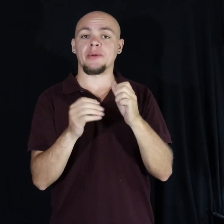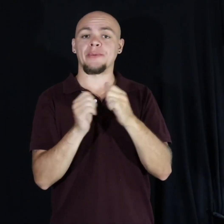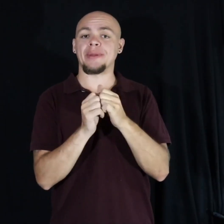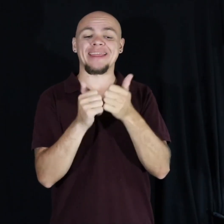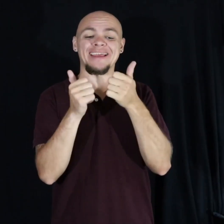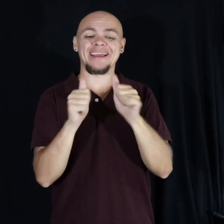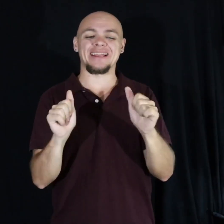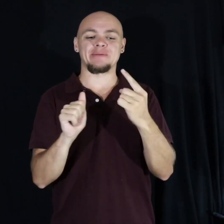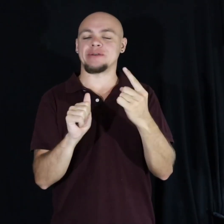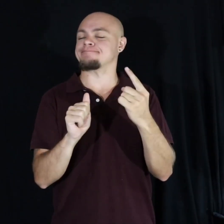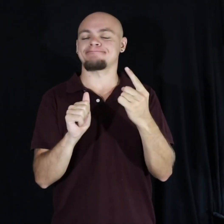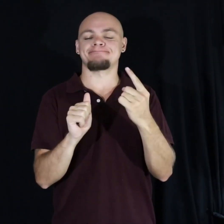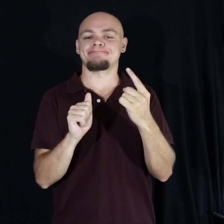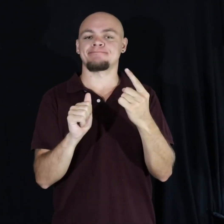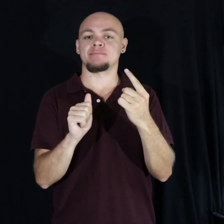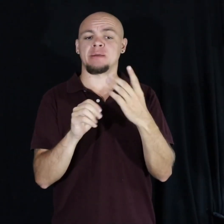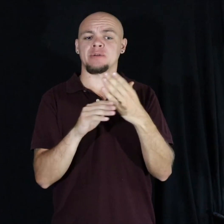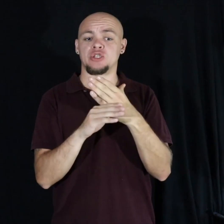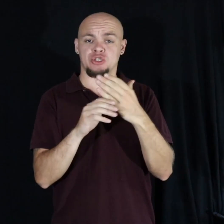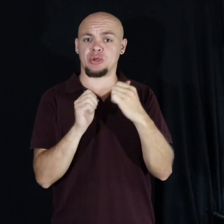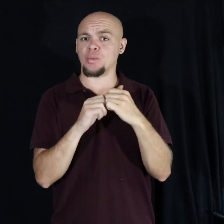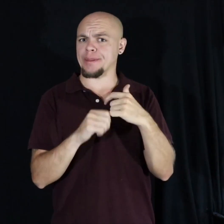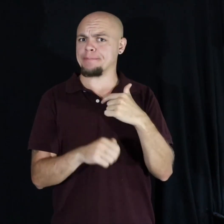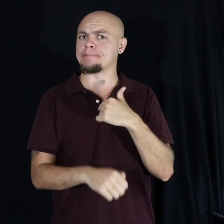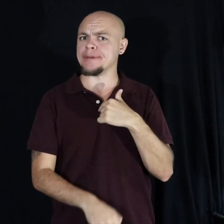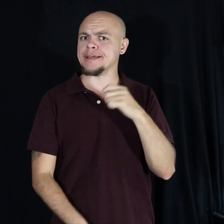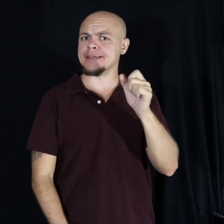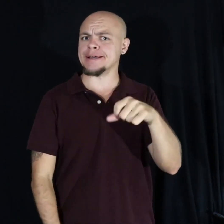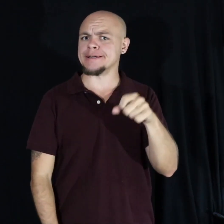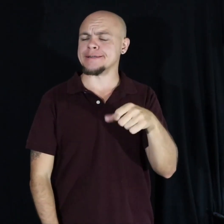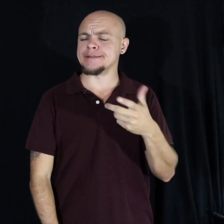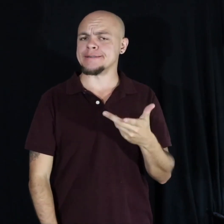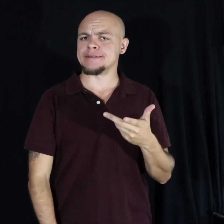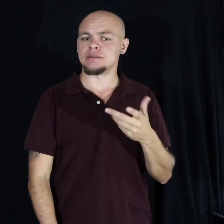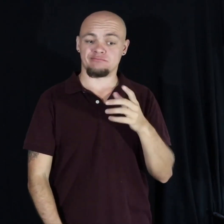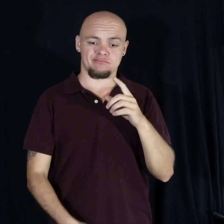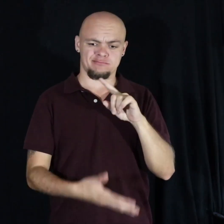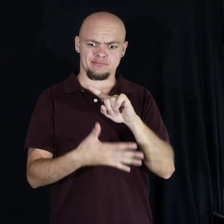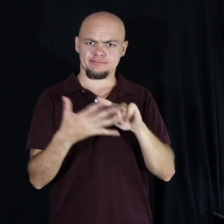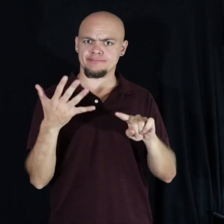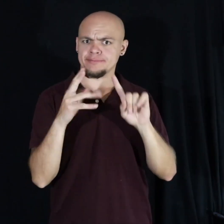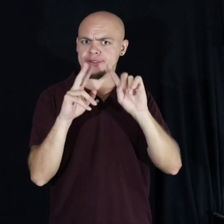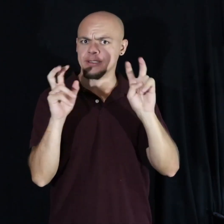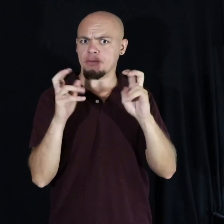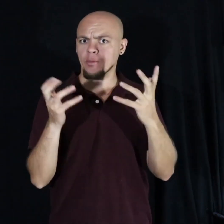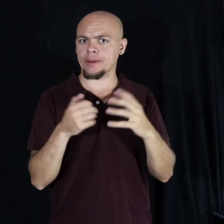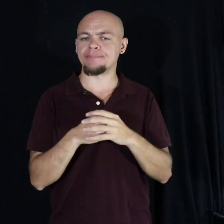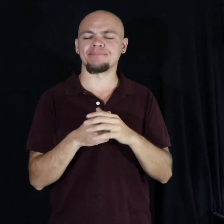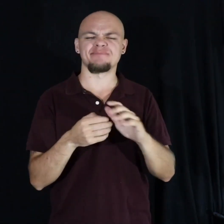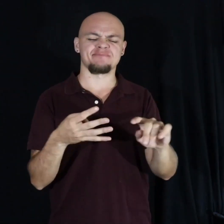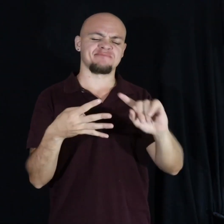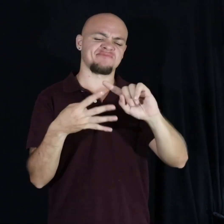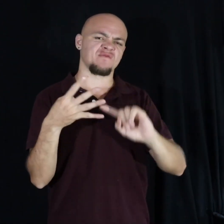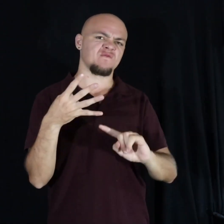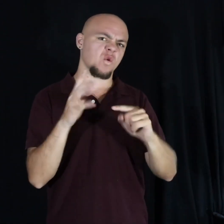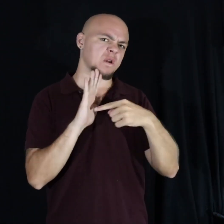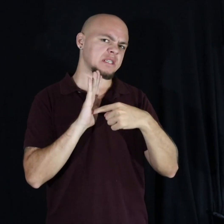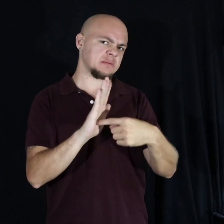anyone, but they shared them with me. You know what those things were? Let me give you 4